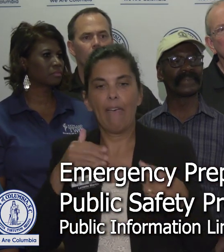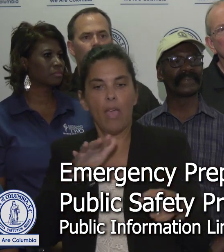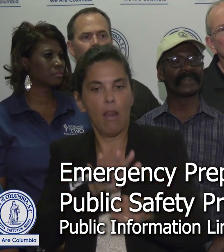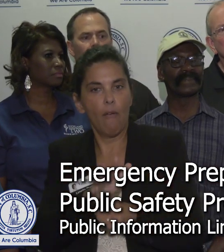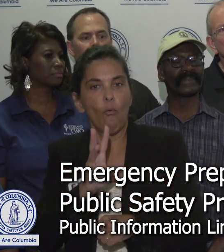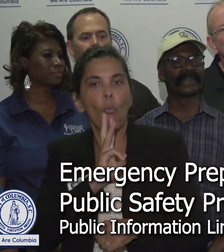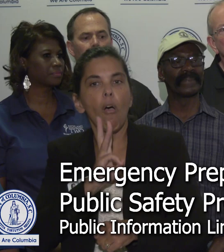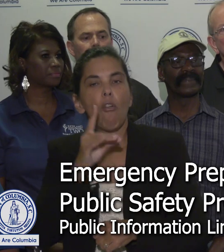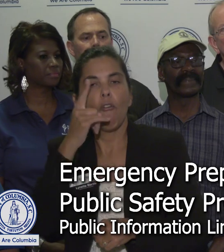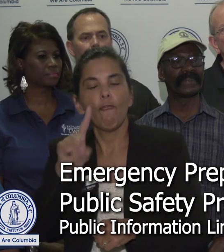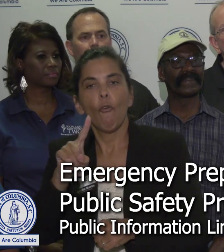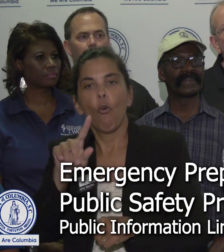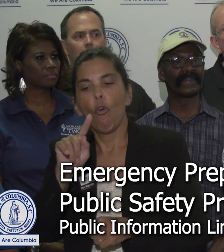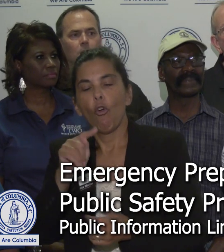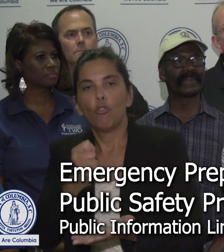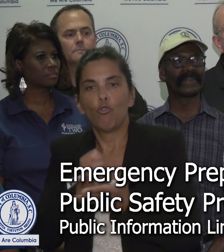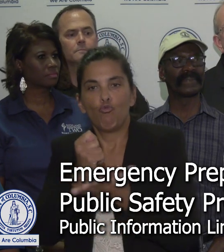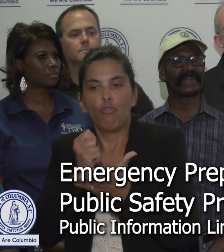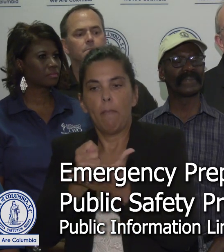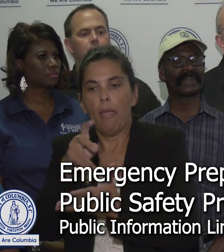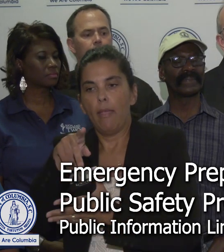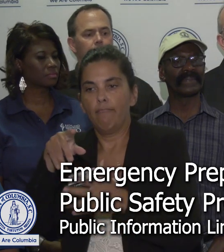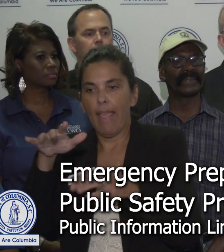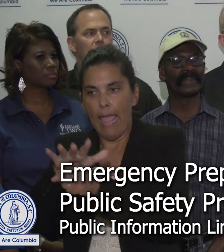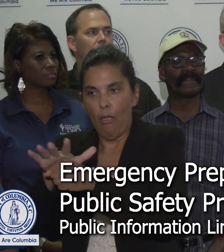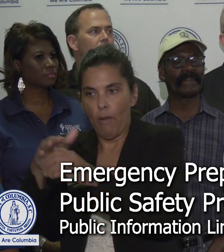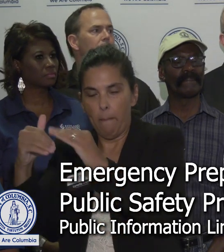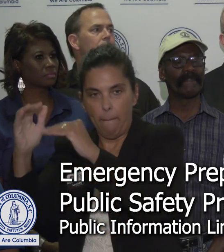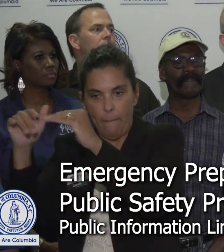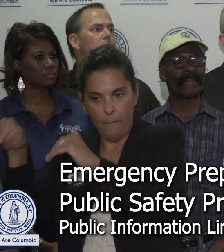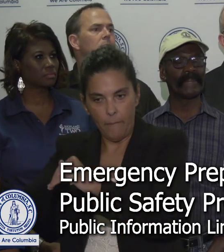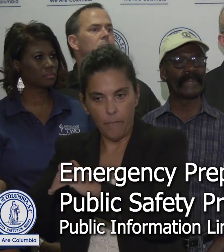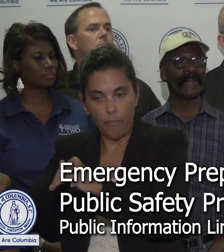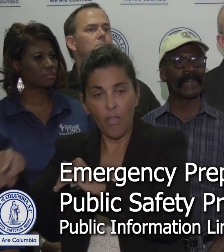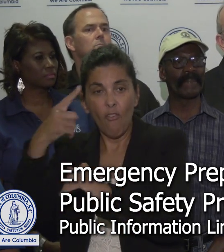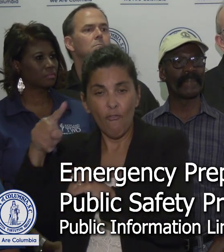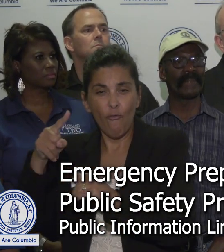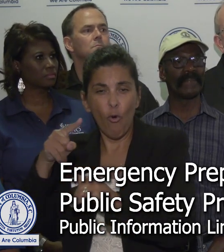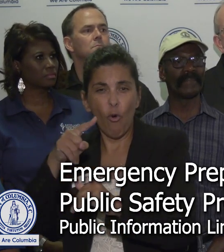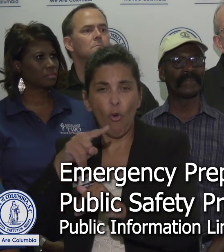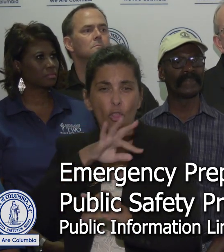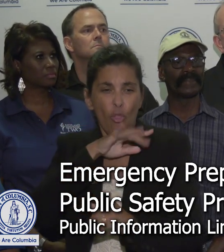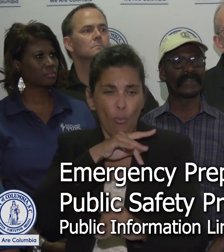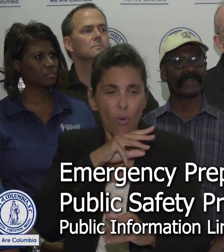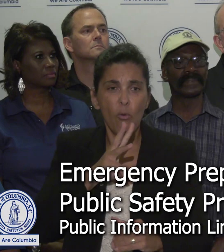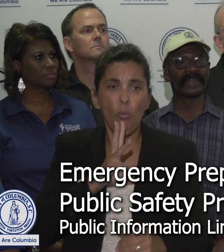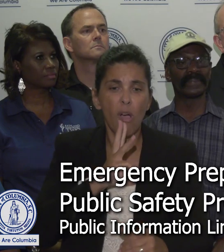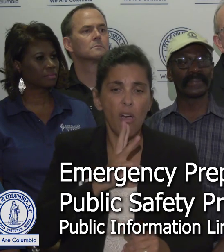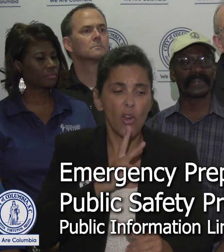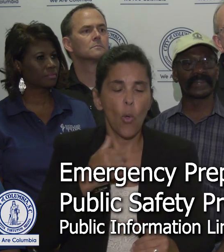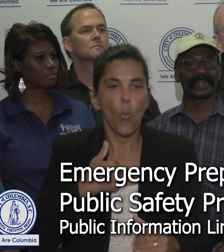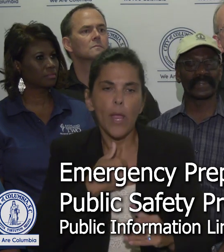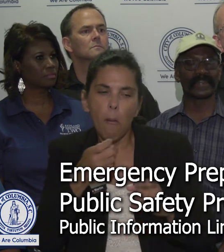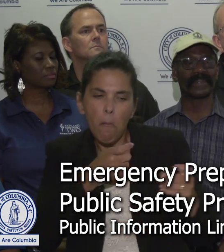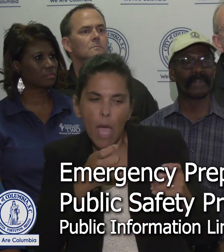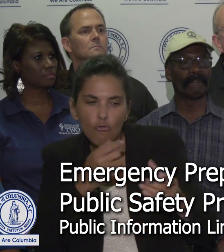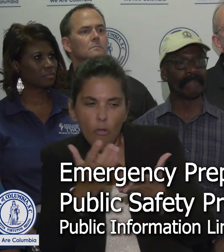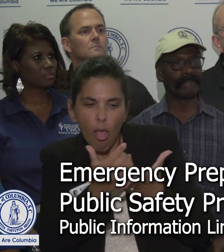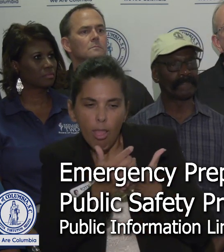did occur. So we feel like we're prepared there. On a wastewater system, we're managing our collection system to make